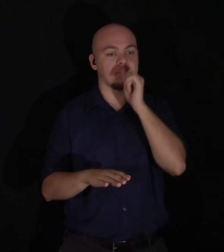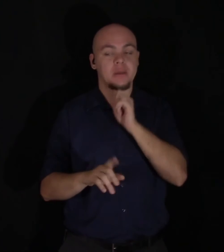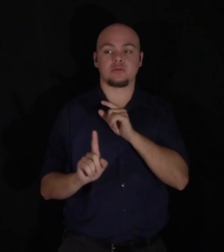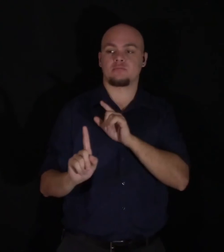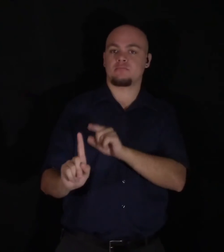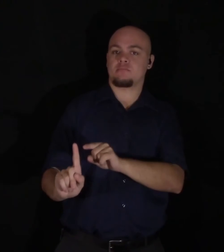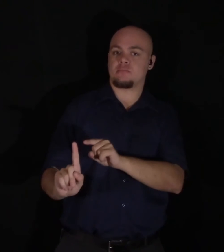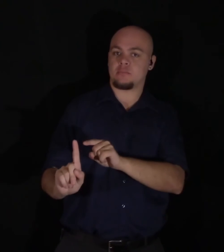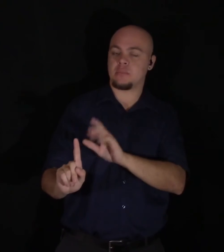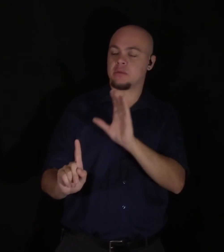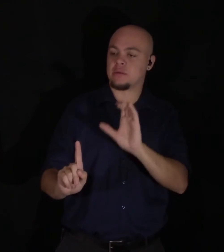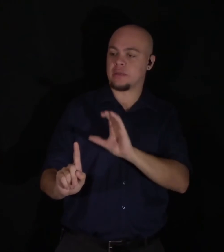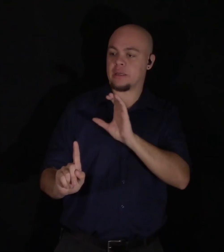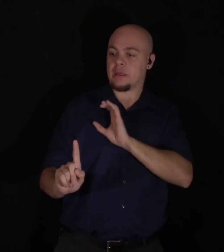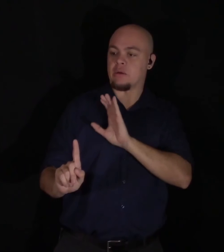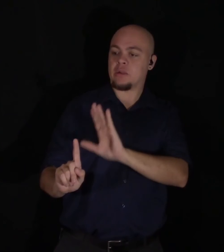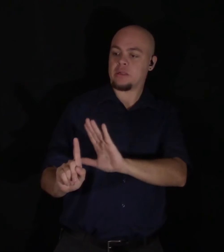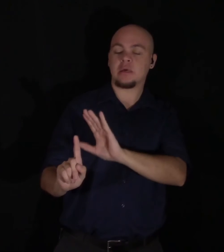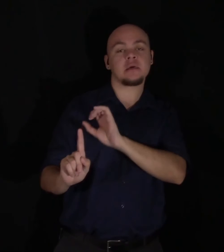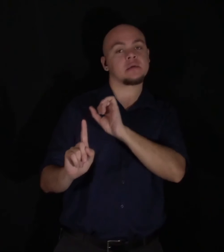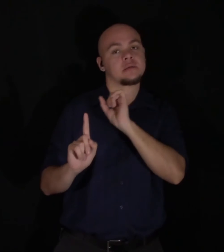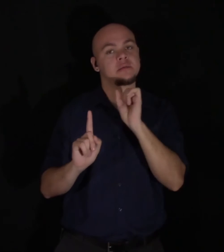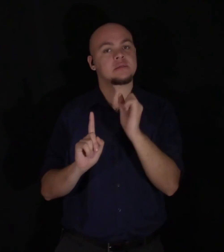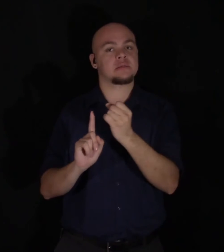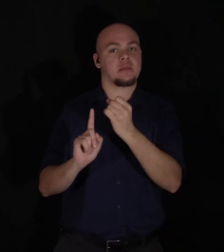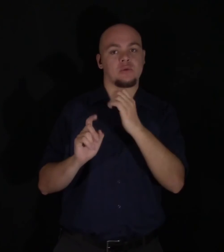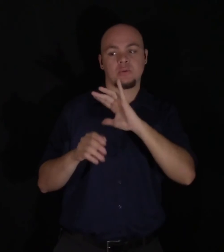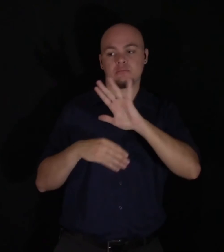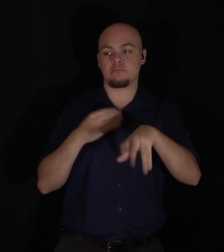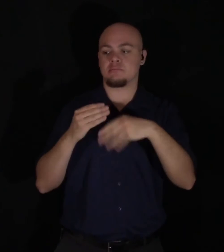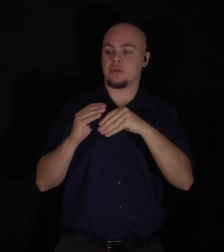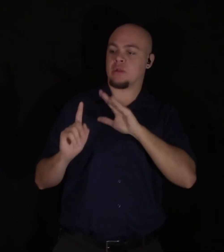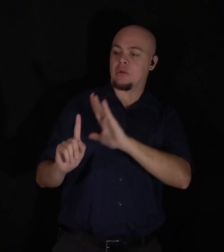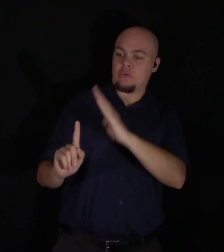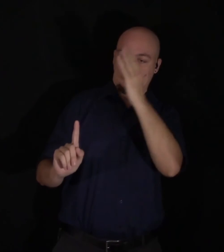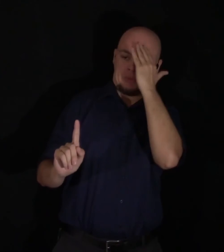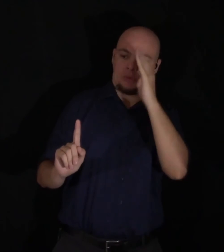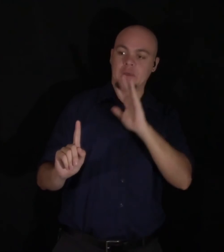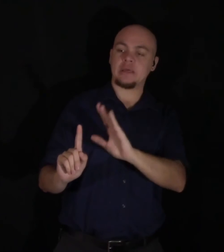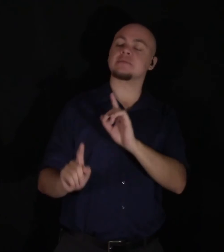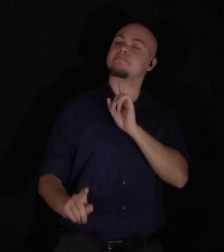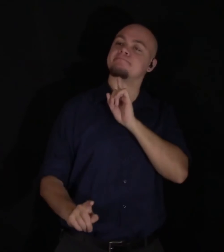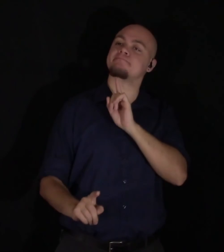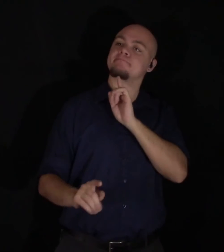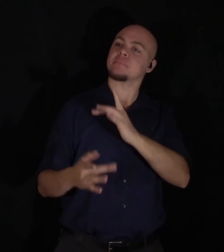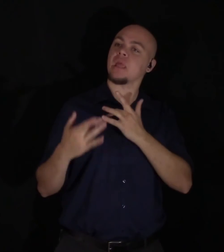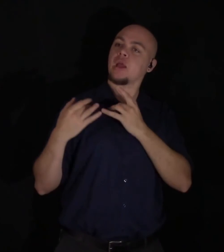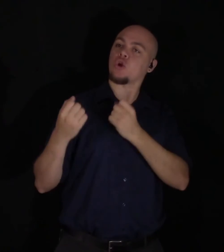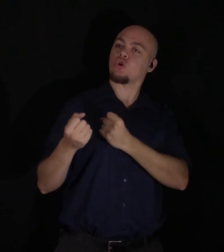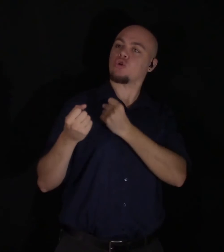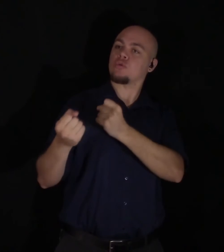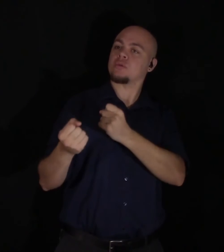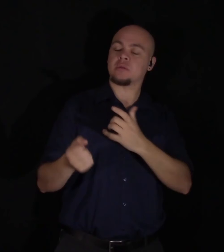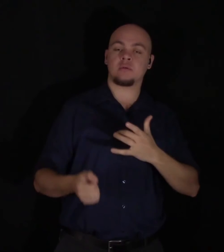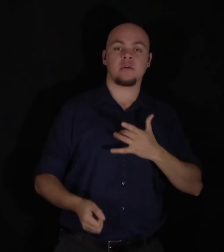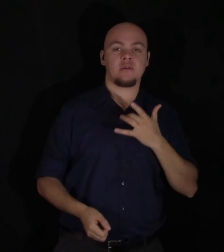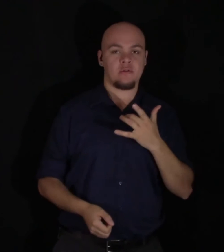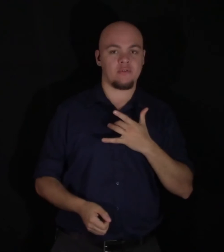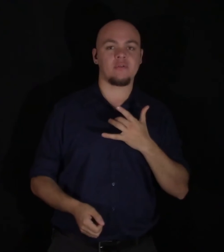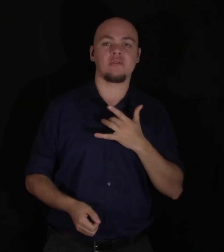This circumstance, added to his well-known integrity and dauntless courage, made me very desirous to